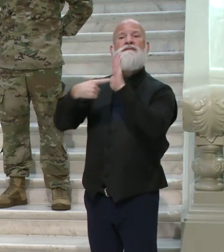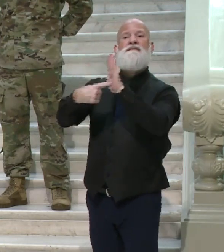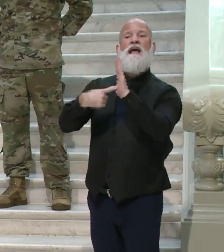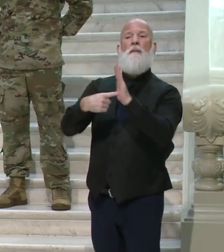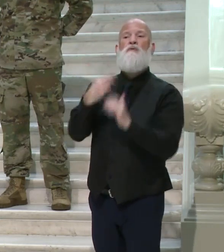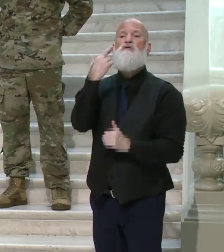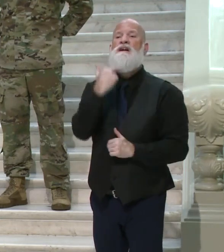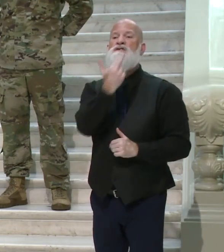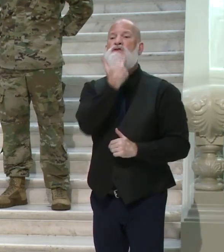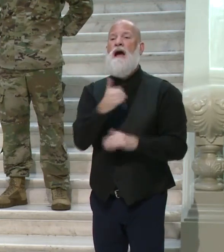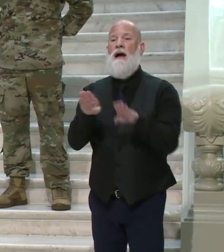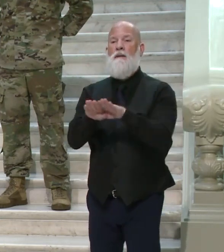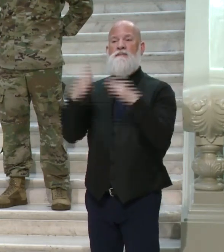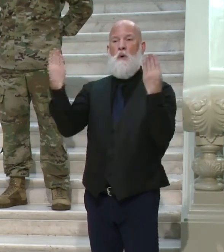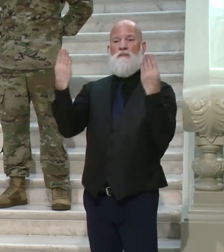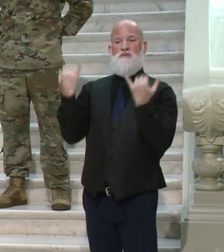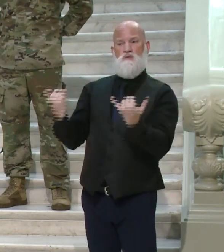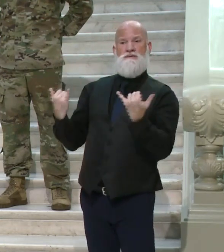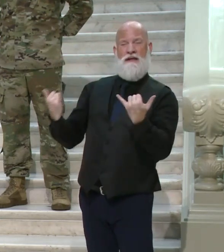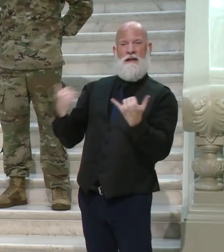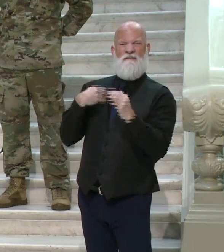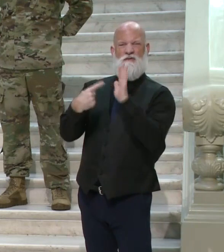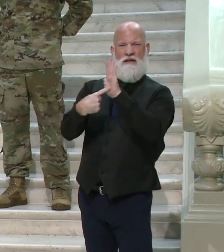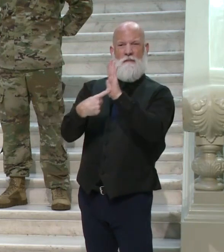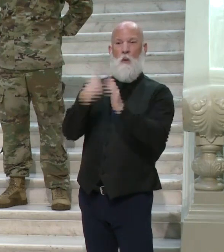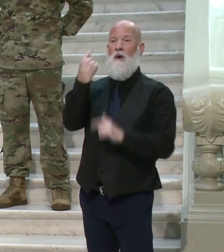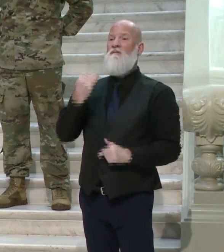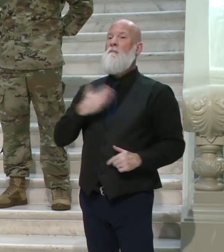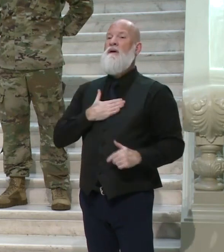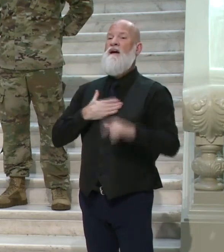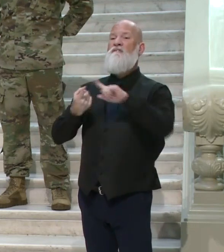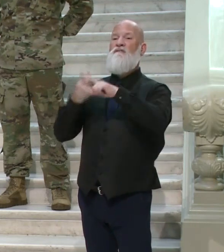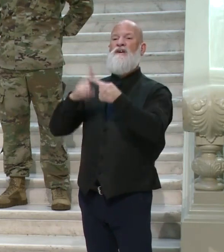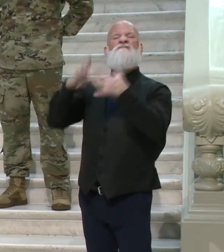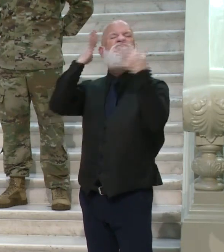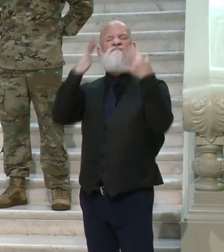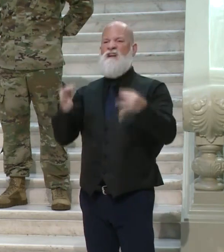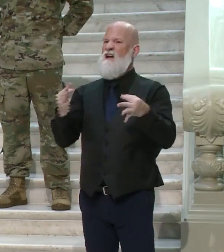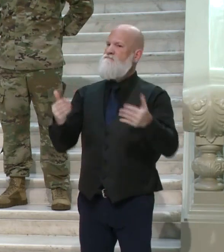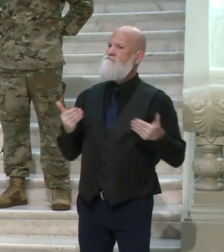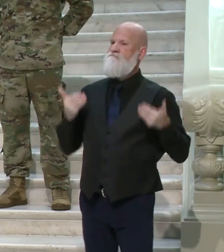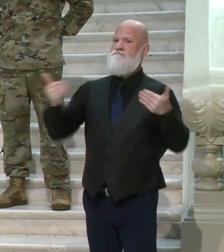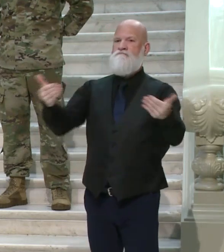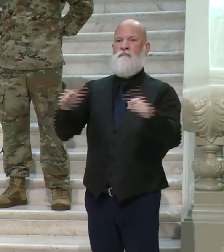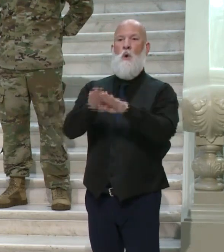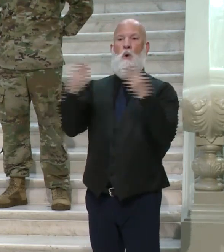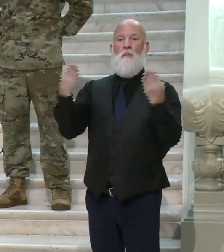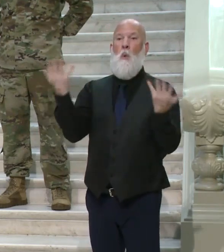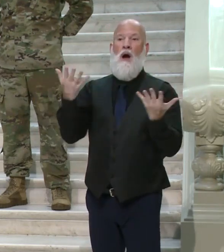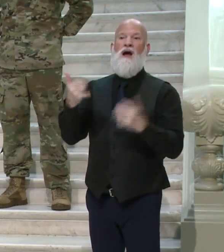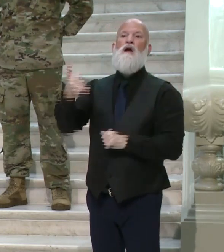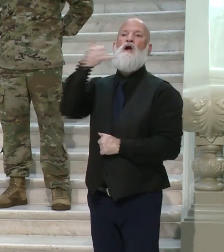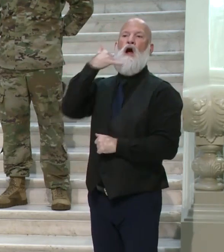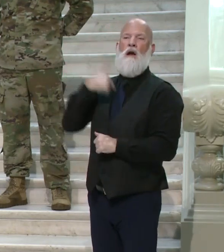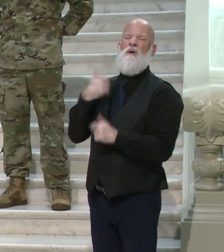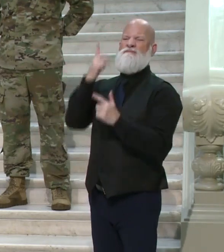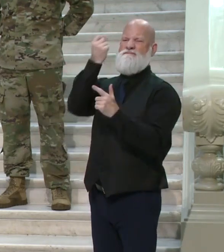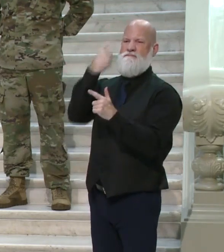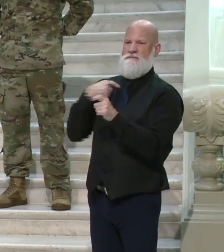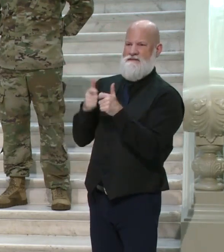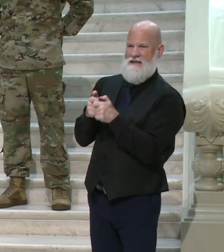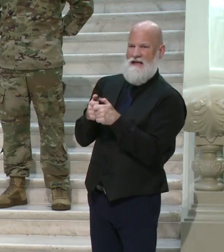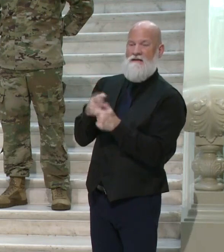have a friend of mine that opened, and he called me, well, he texted me, and he said, "Thank you for giving